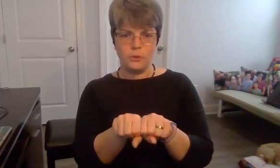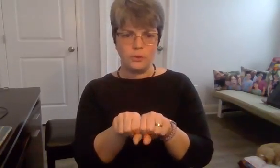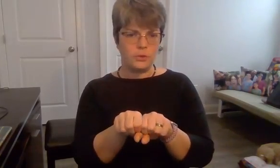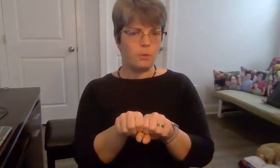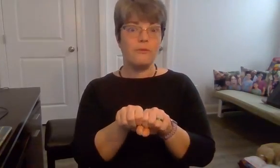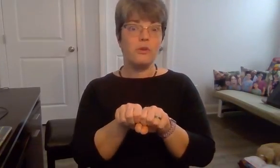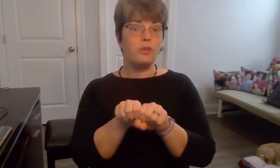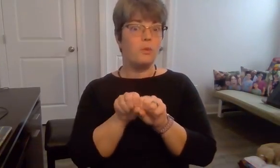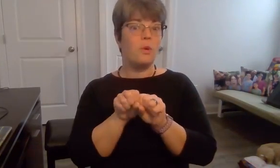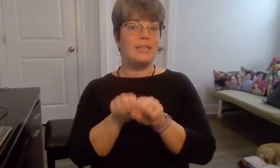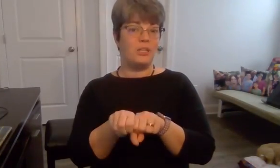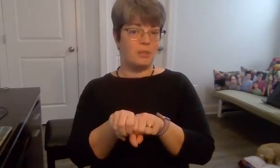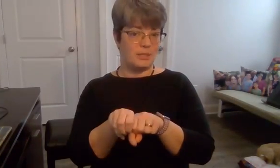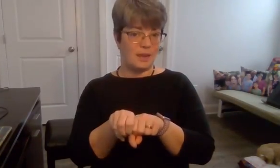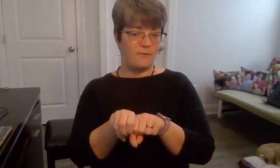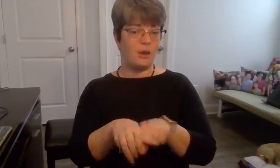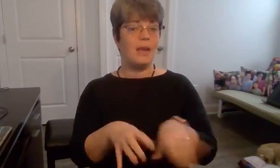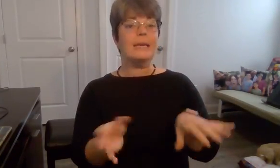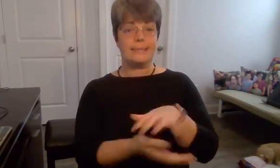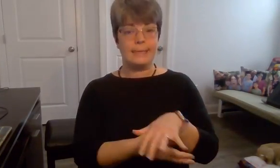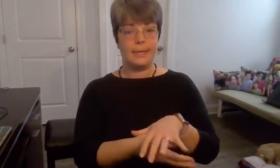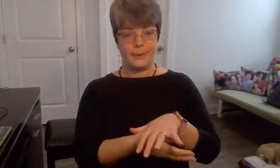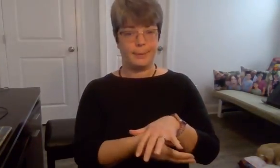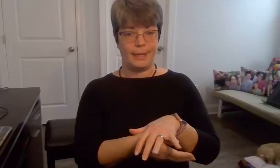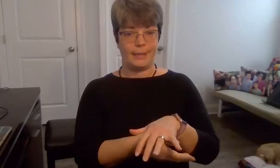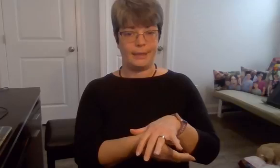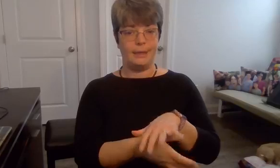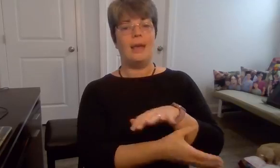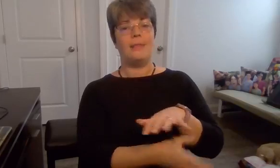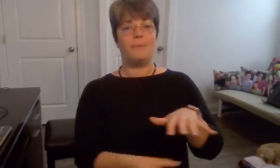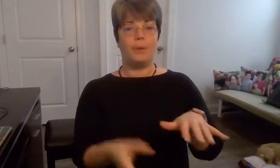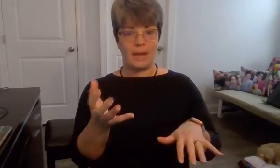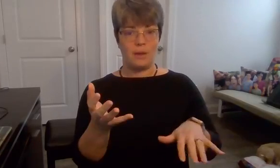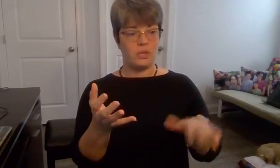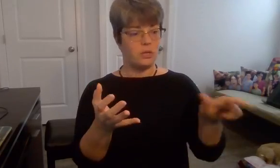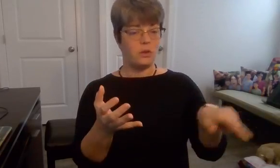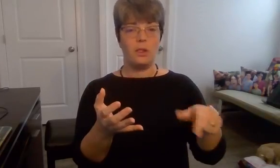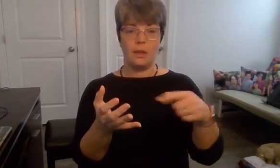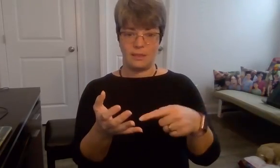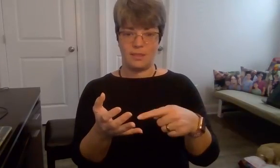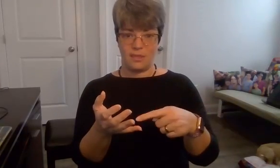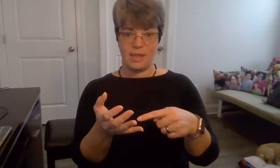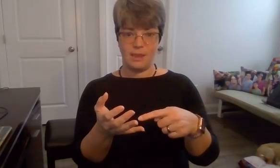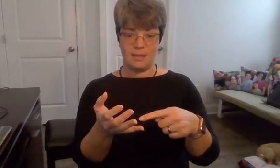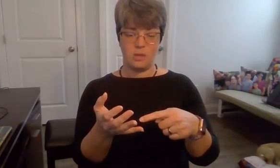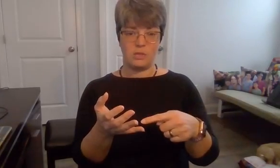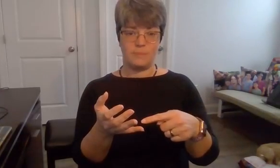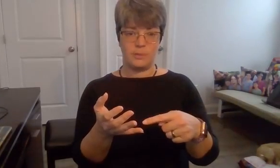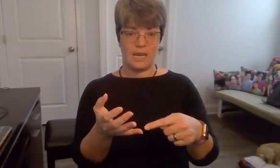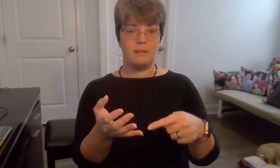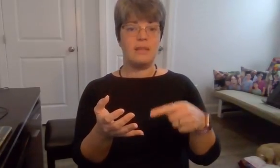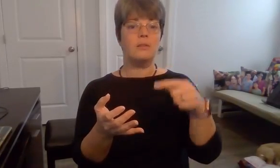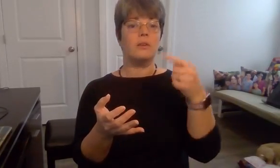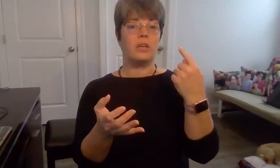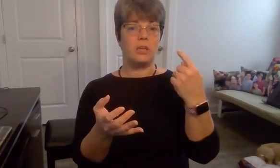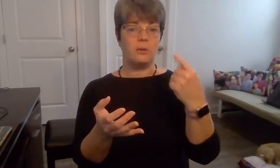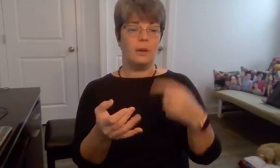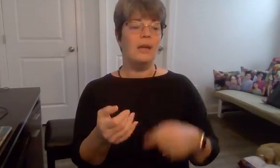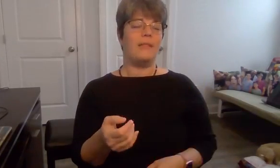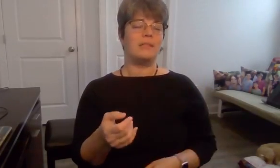shoes? Whatever you want to teach them the sign for, stick it under a blanket and then pull it out, because they're going to look at the thing that you just pulled out and then they'll look at you. And that's the